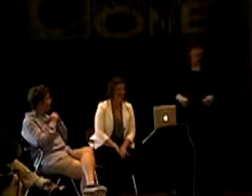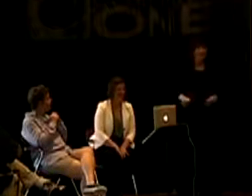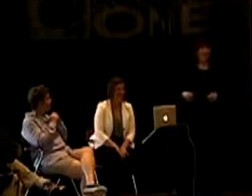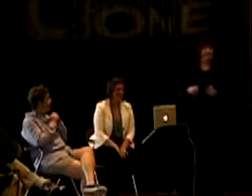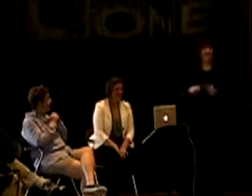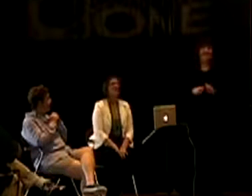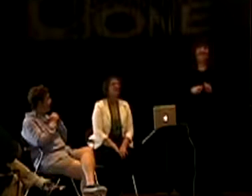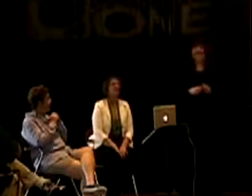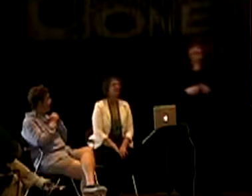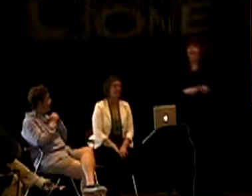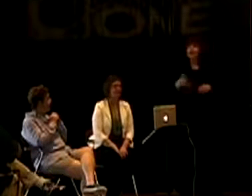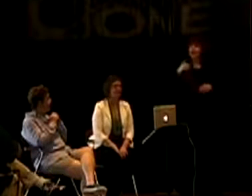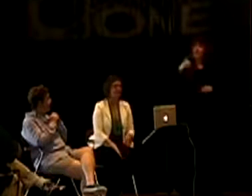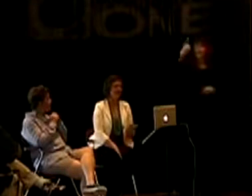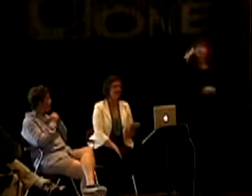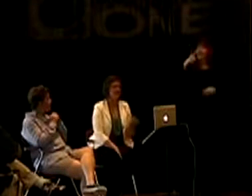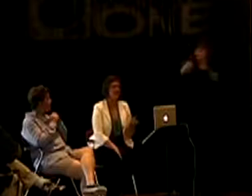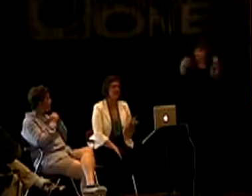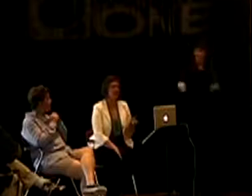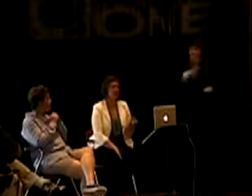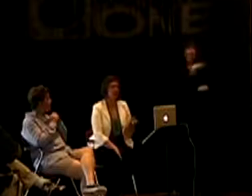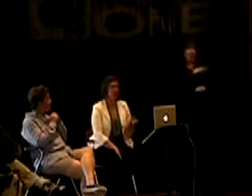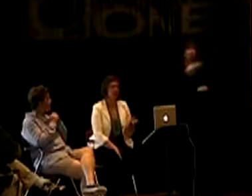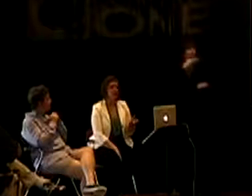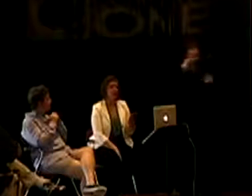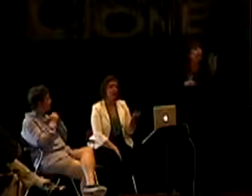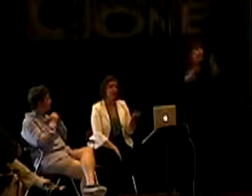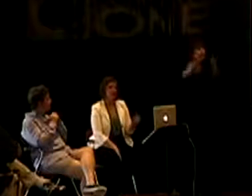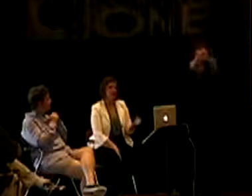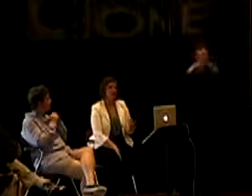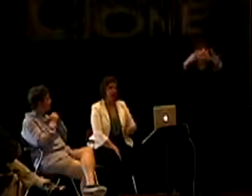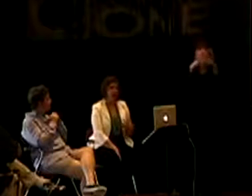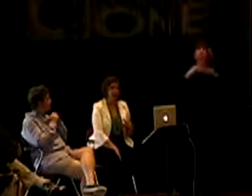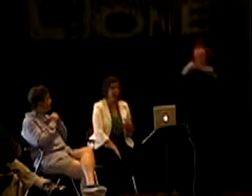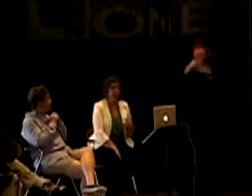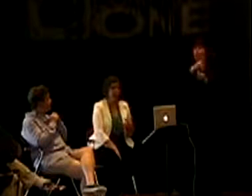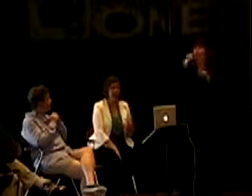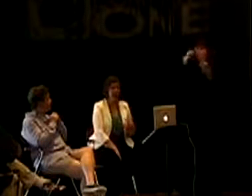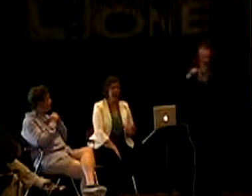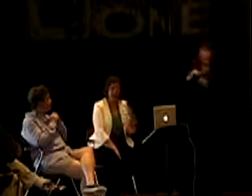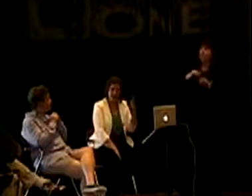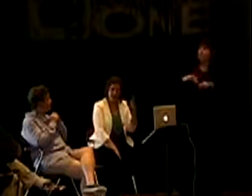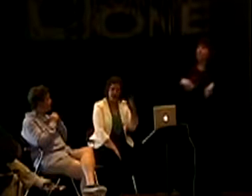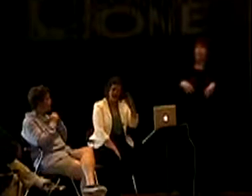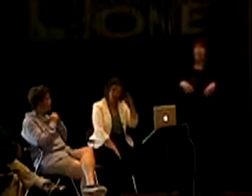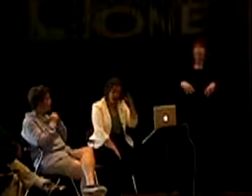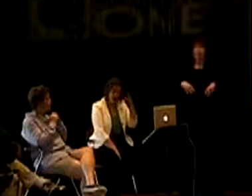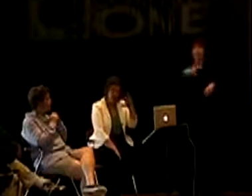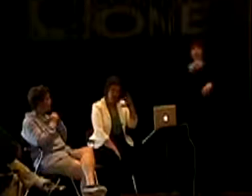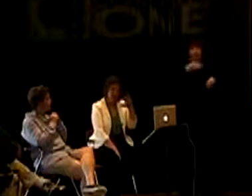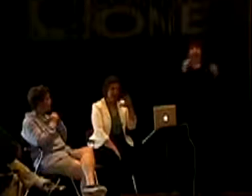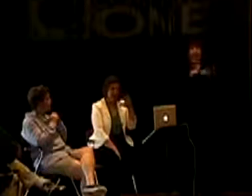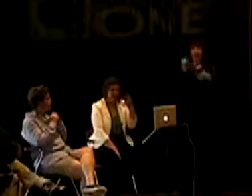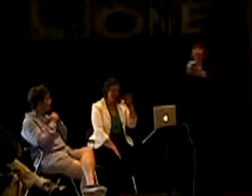I'm wondering if you can take a moment and talk about, from your point of view as the playwright, as the